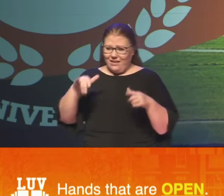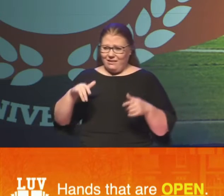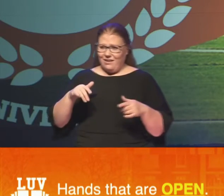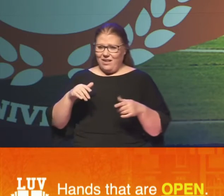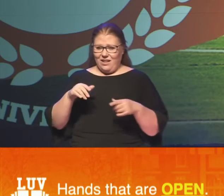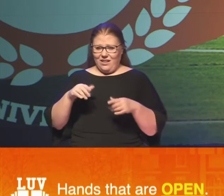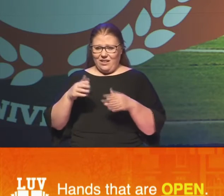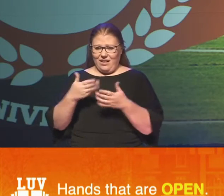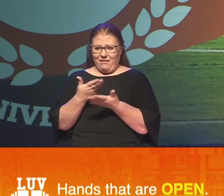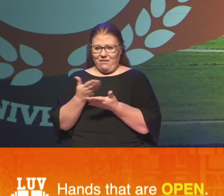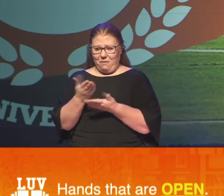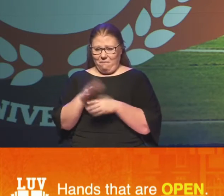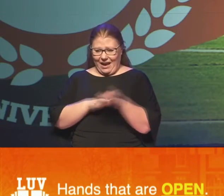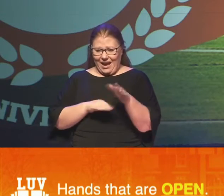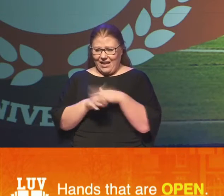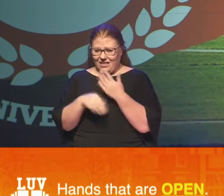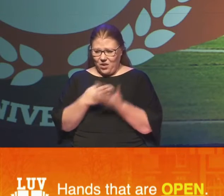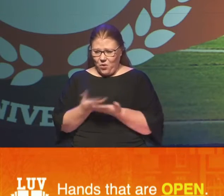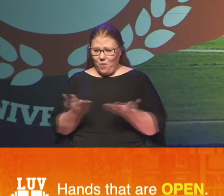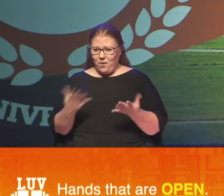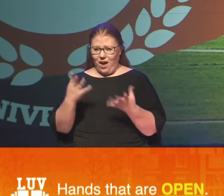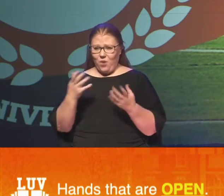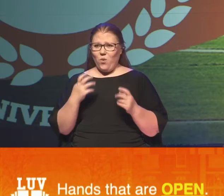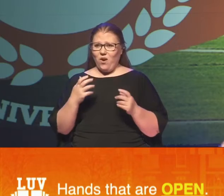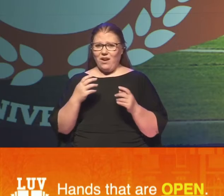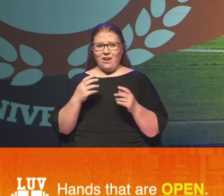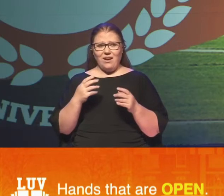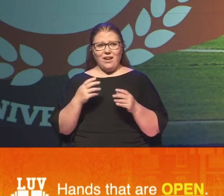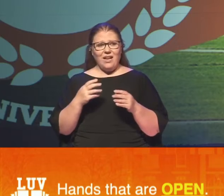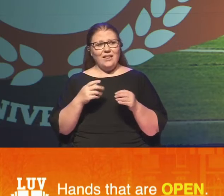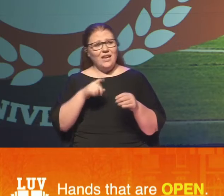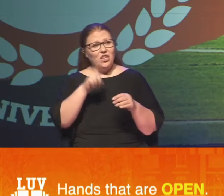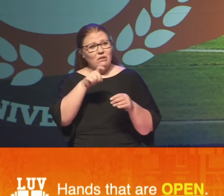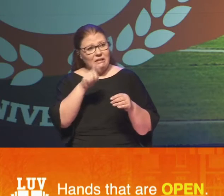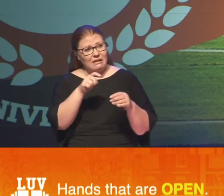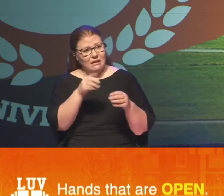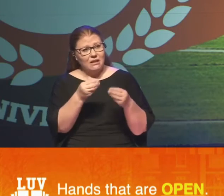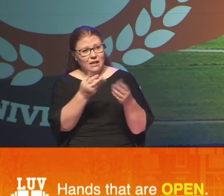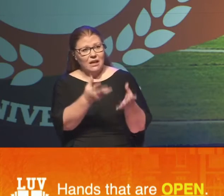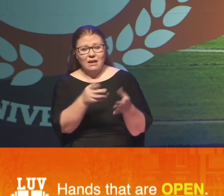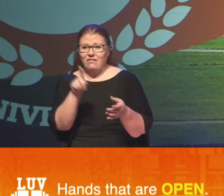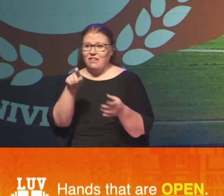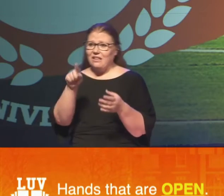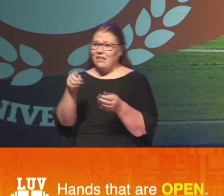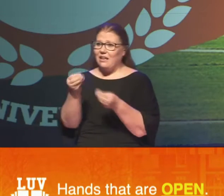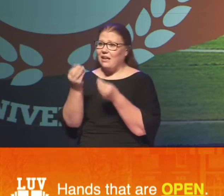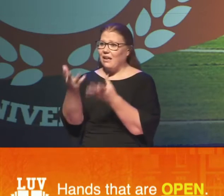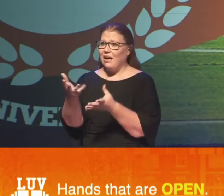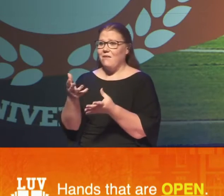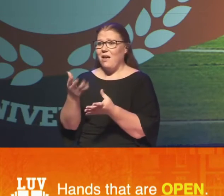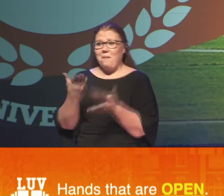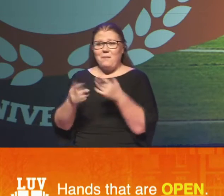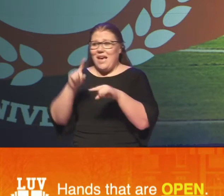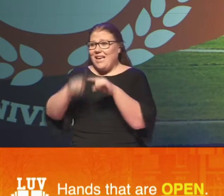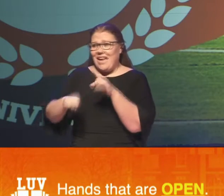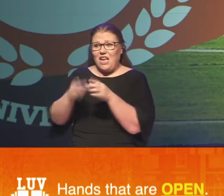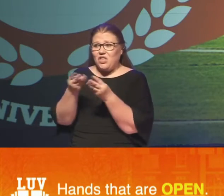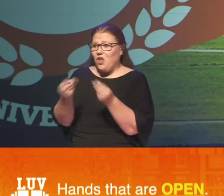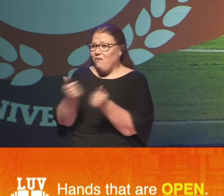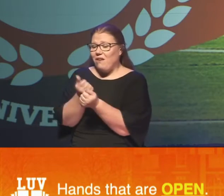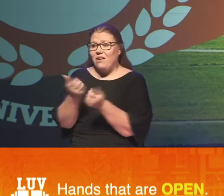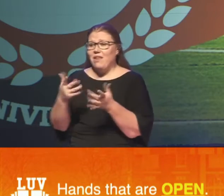with my hands that are open. I just want to meet others' needs, however I can, with whatever I can. I might not be able to meet the whole need, but